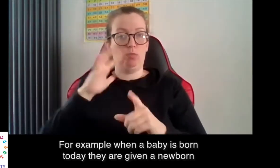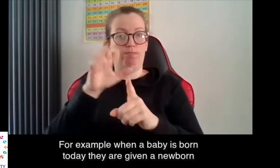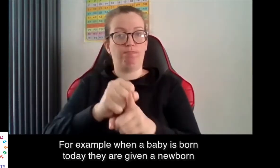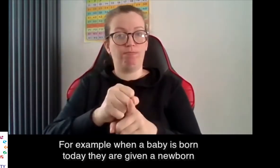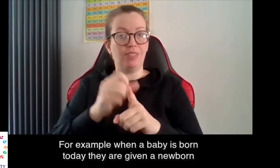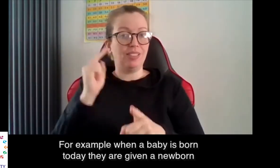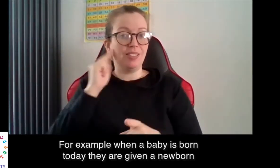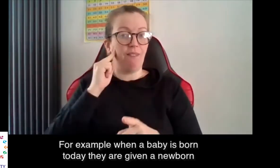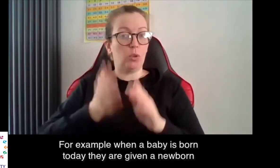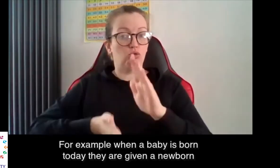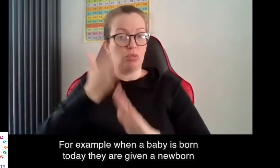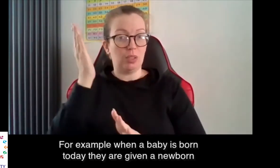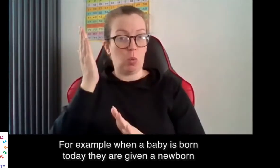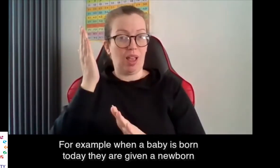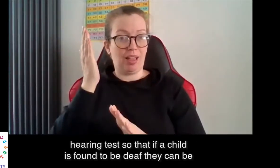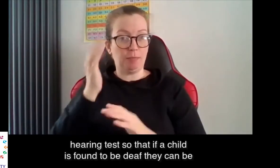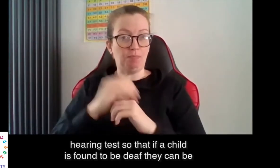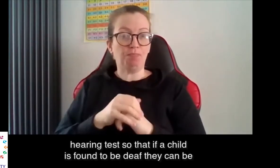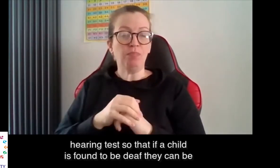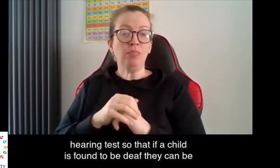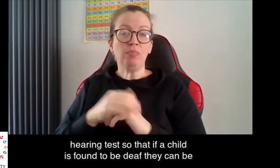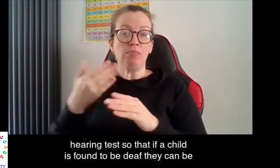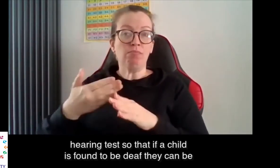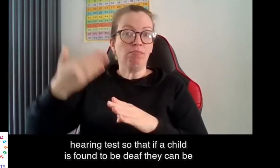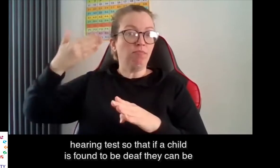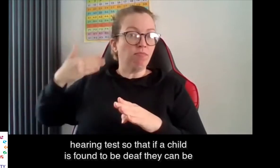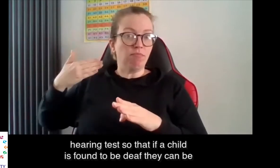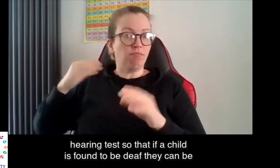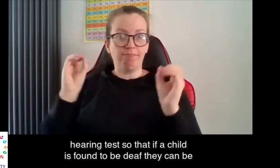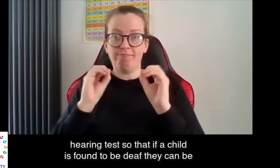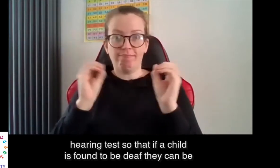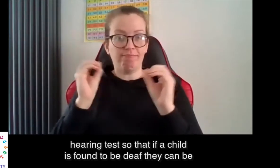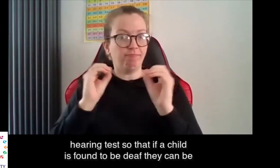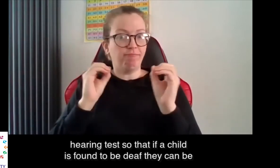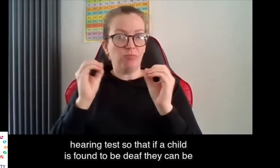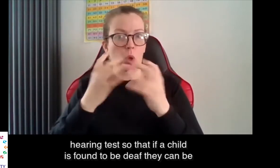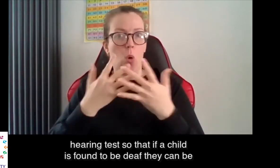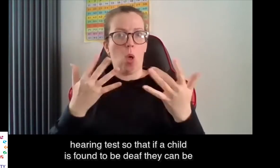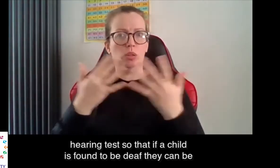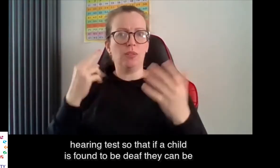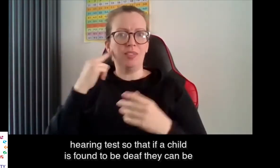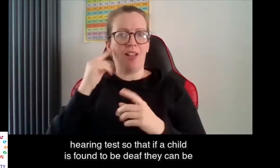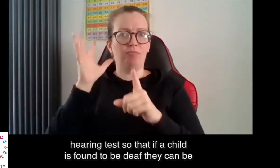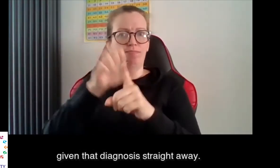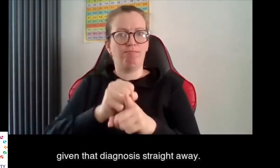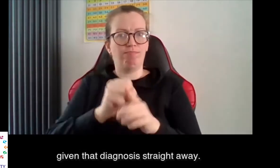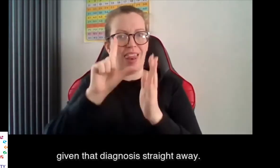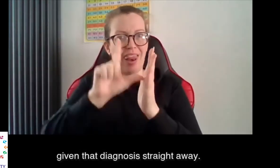today, they are given a newborn hearing test, so that if a child is found to be deaf, they can be given that diagnosis